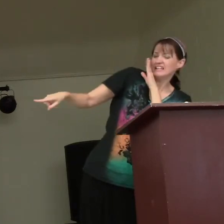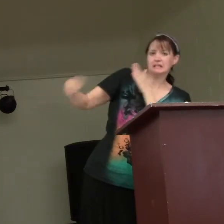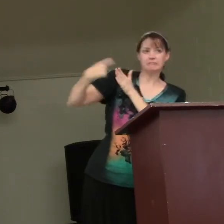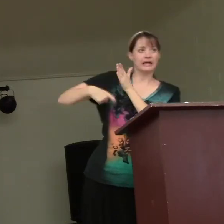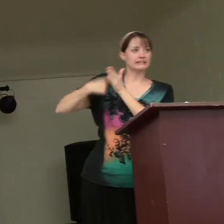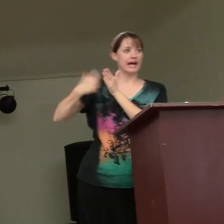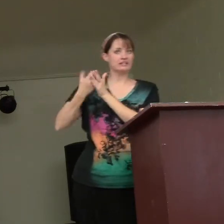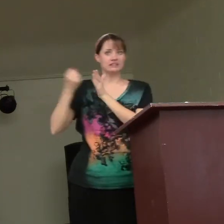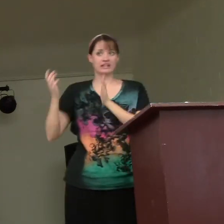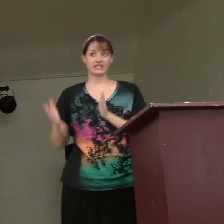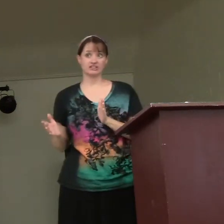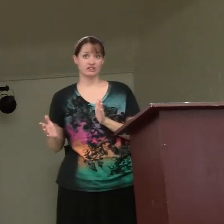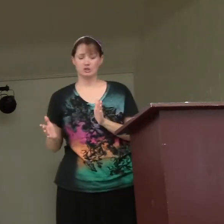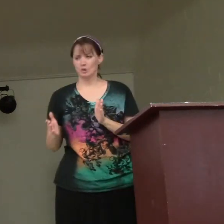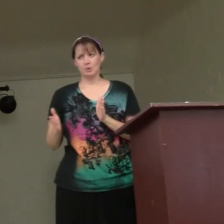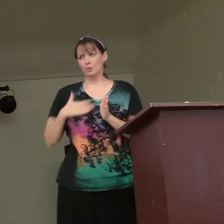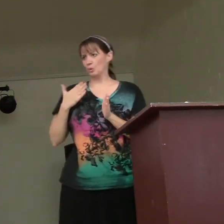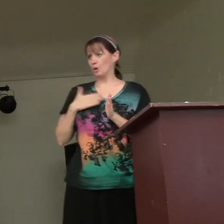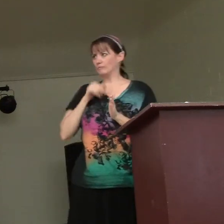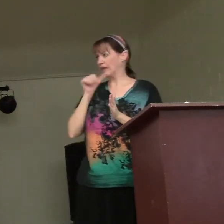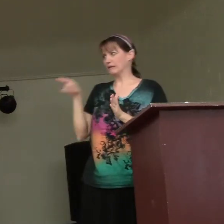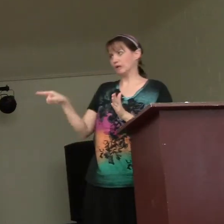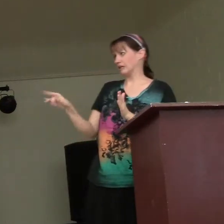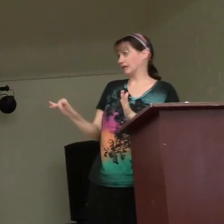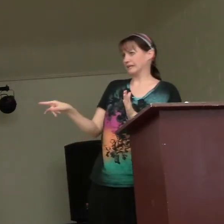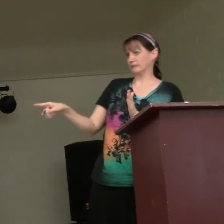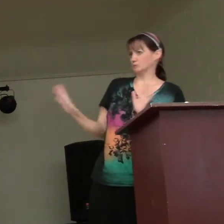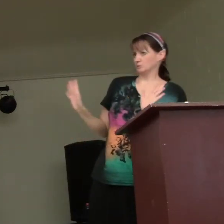Oh, even him, that tax collector. Oh, I'm glad I'm not like him.